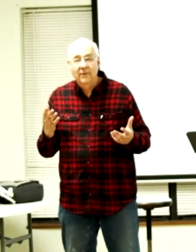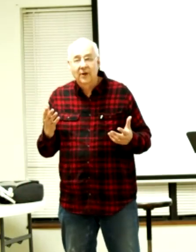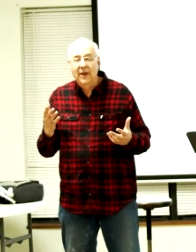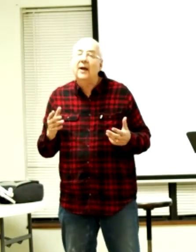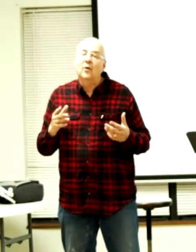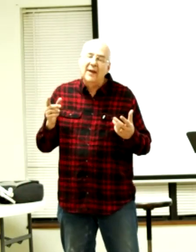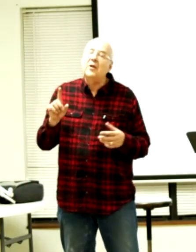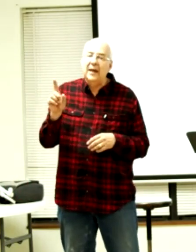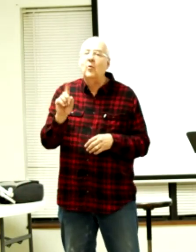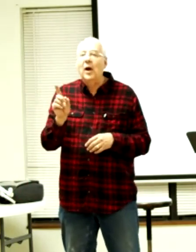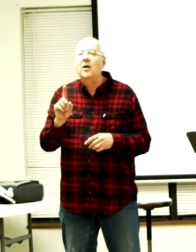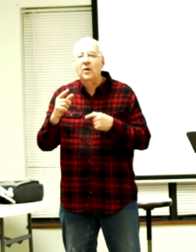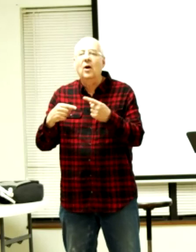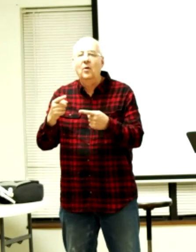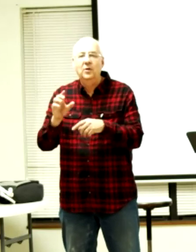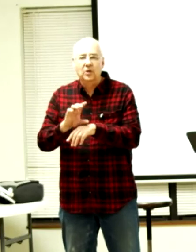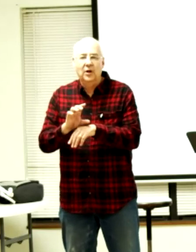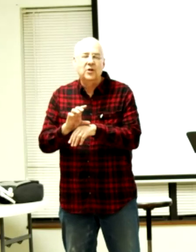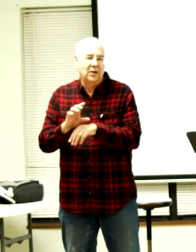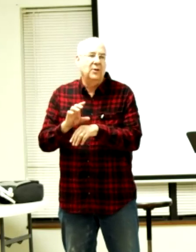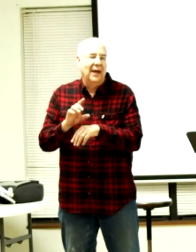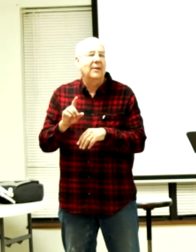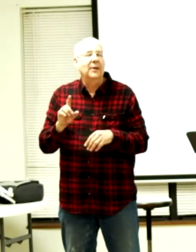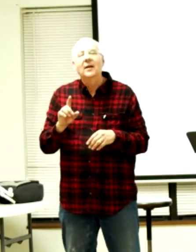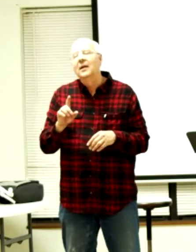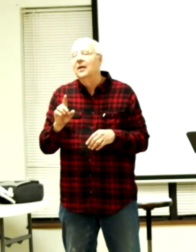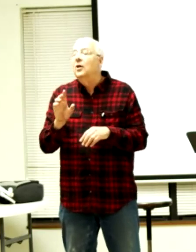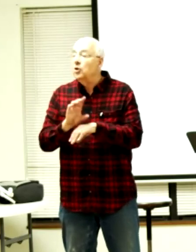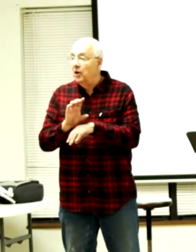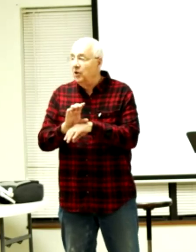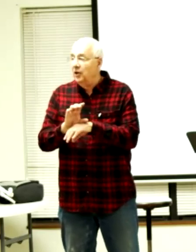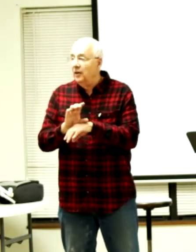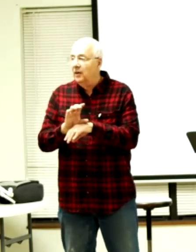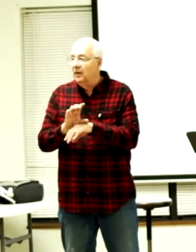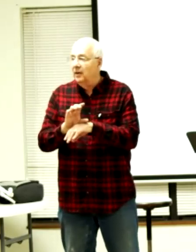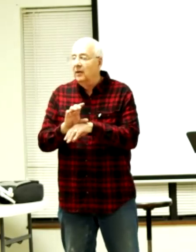could do that, or if you did, where do you go to church? You could do that, but church,